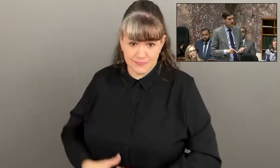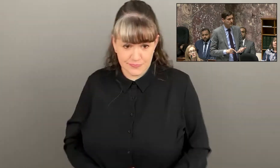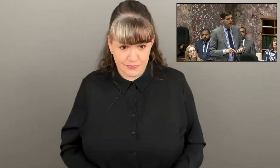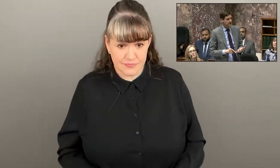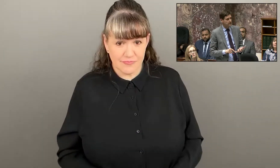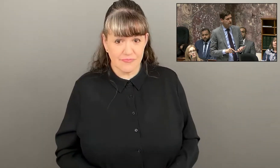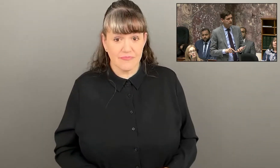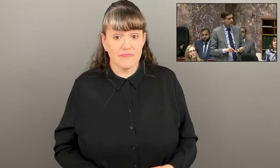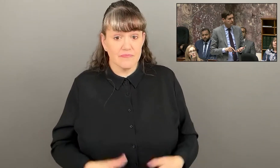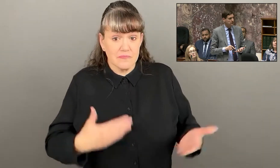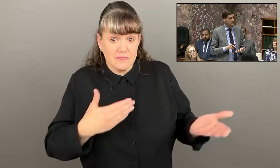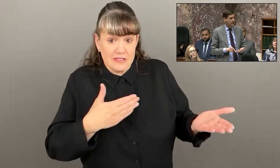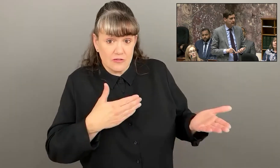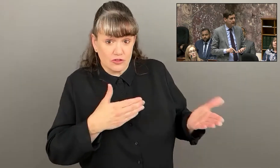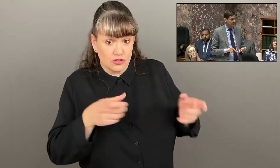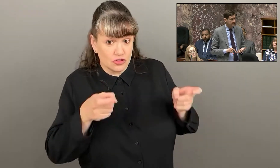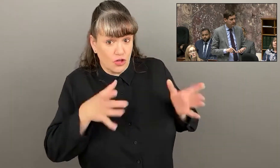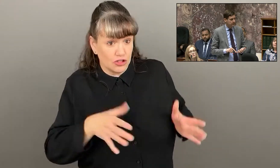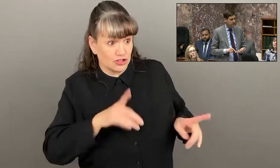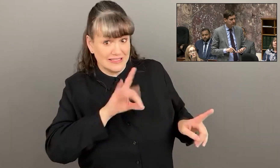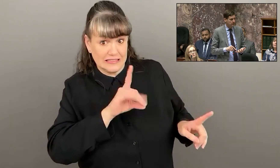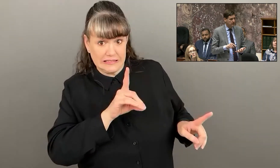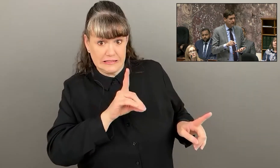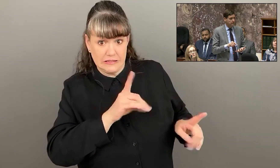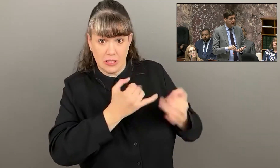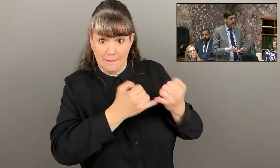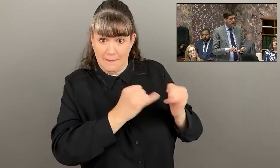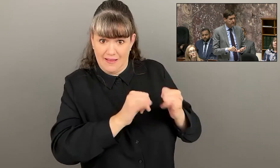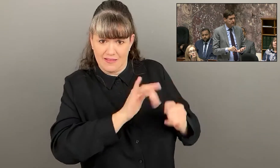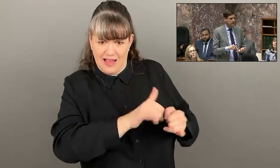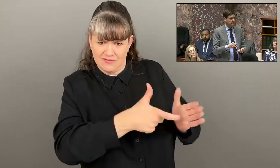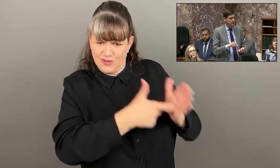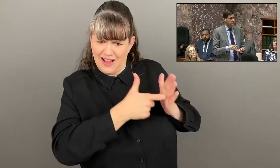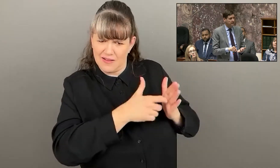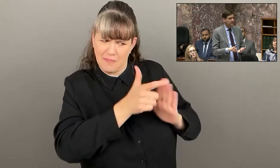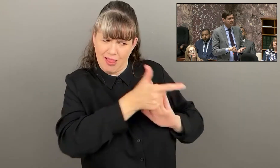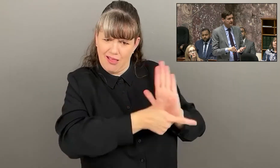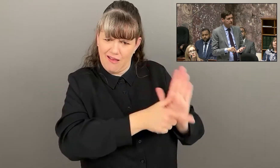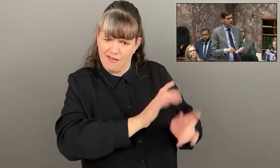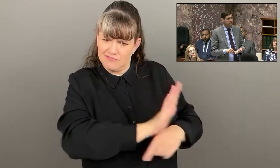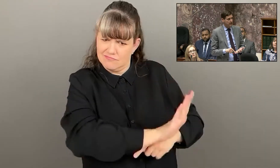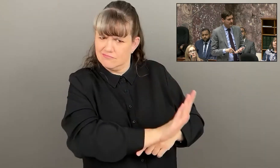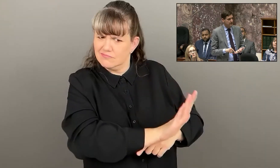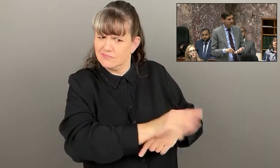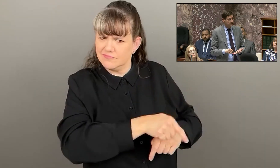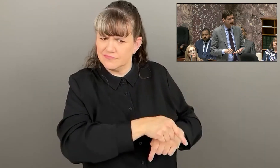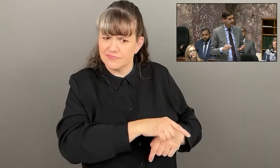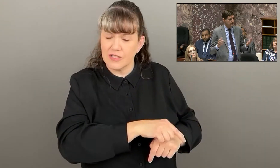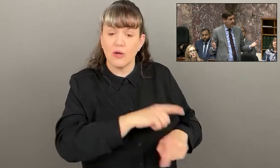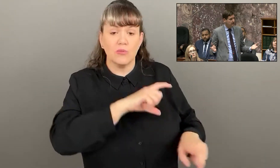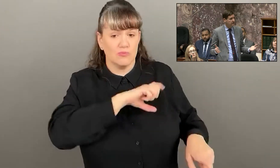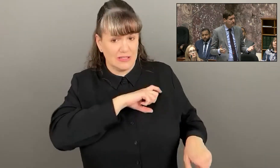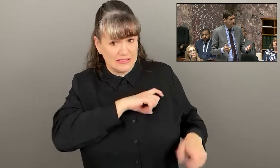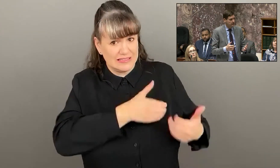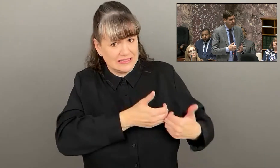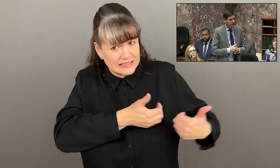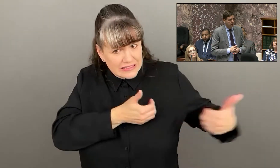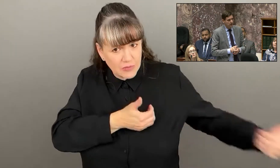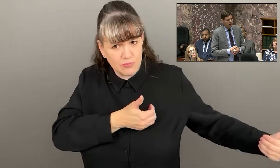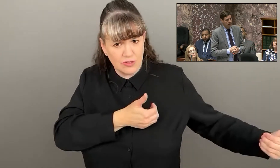required under the statute that he acted under. The police, in doing the investigation, are acting independently. I